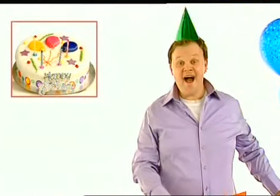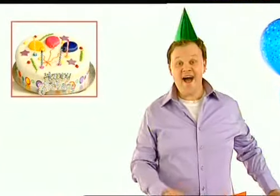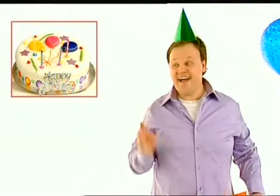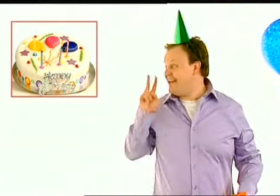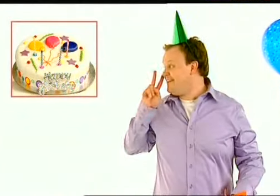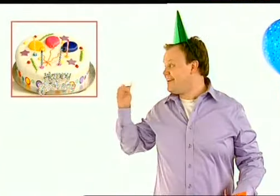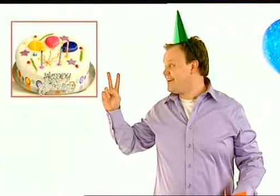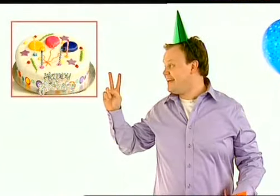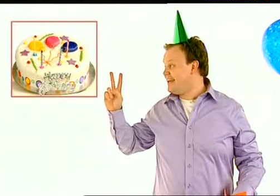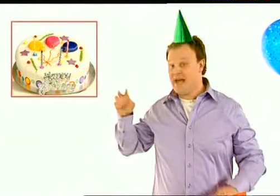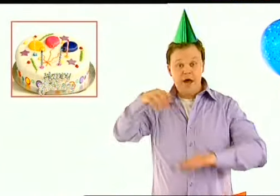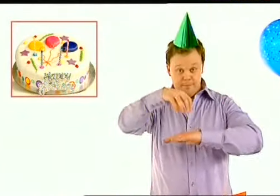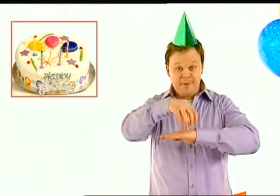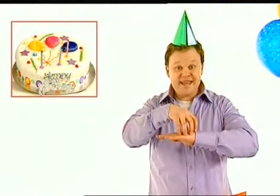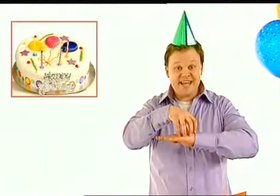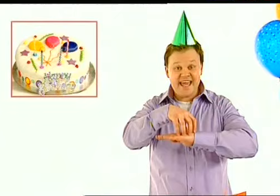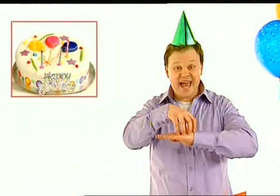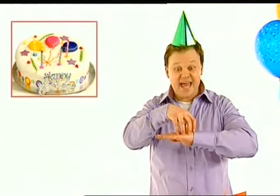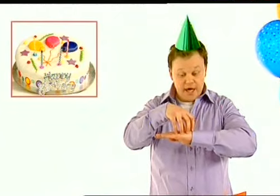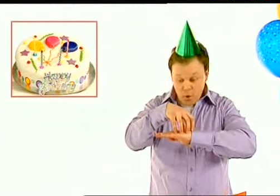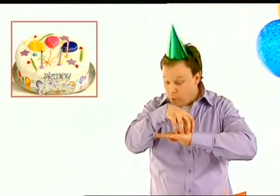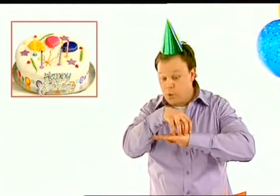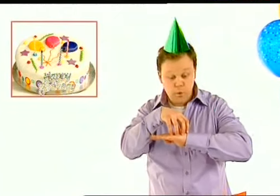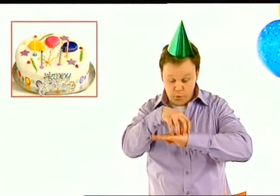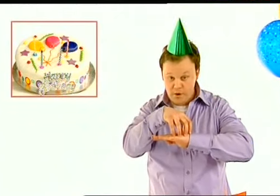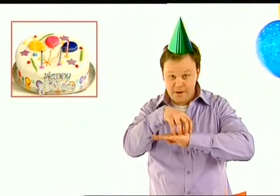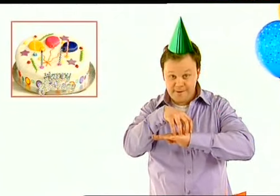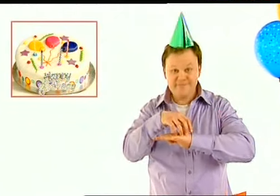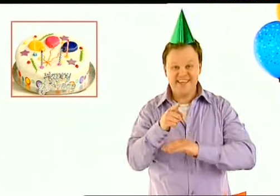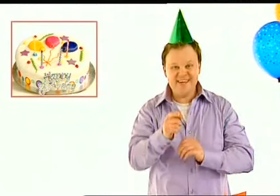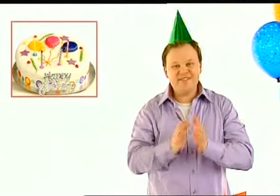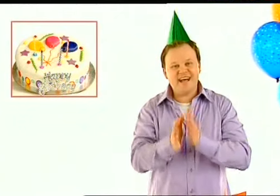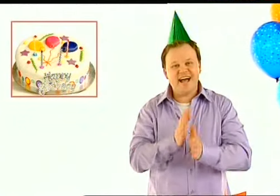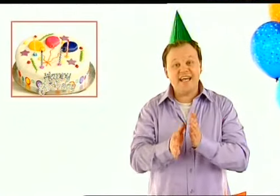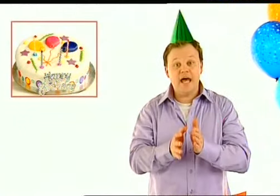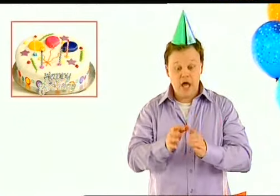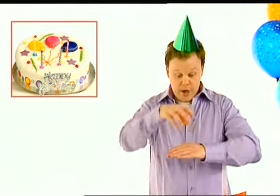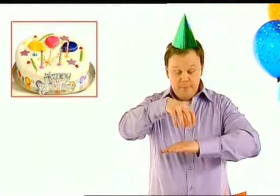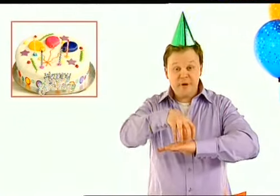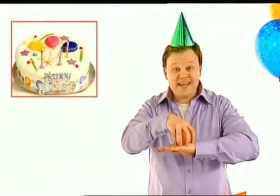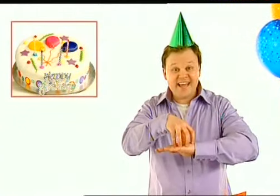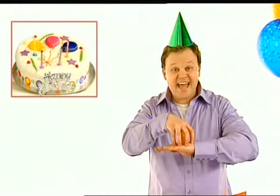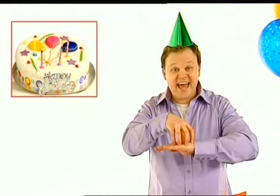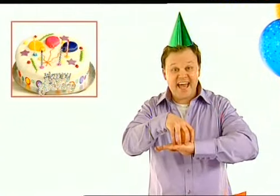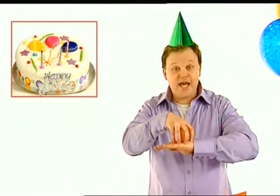Ah, look. Birthday cake. You sign birthday cake.